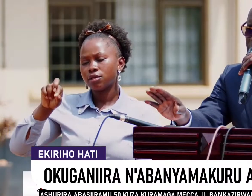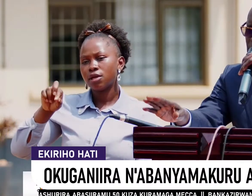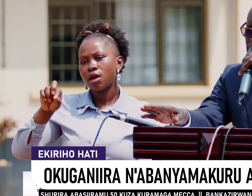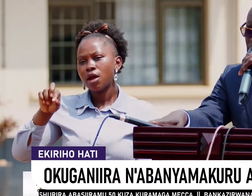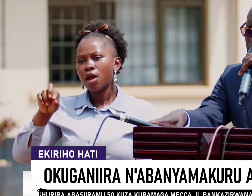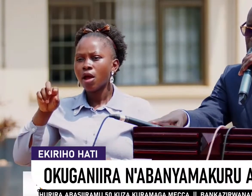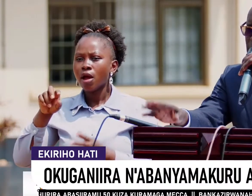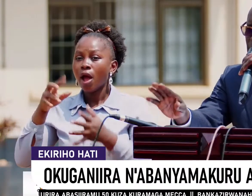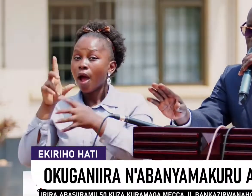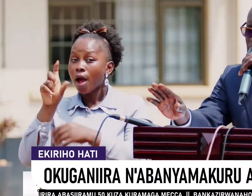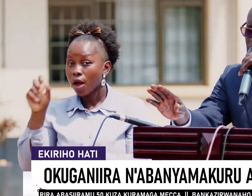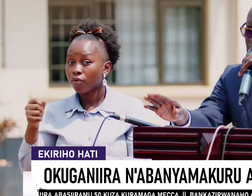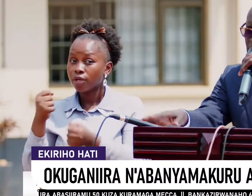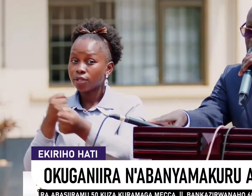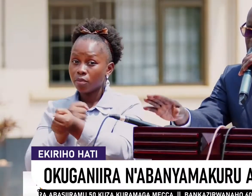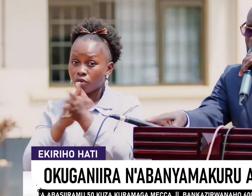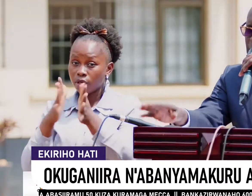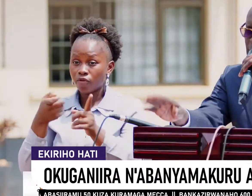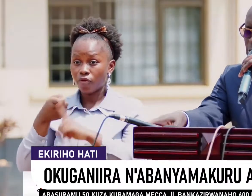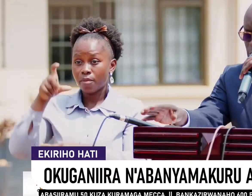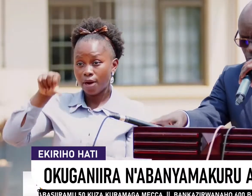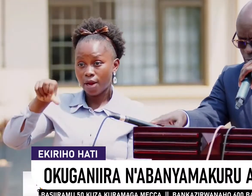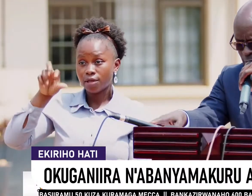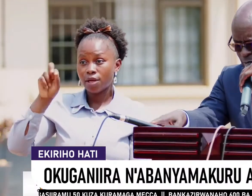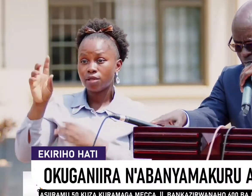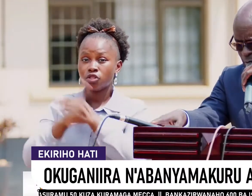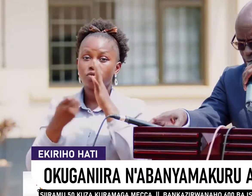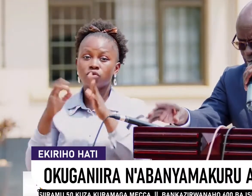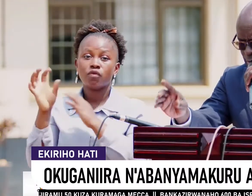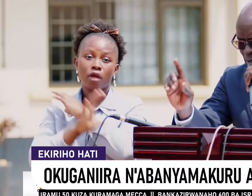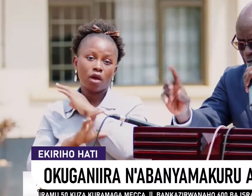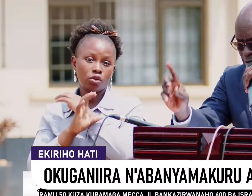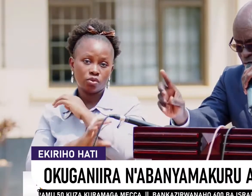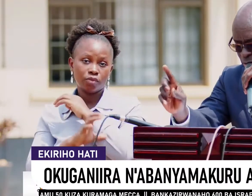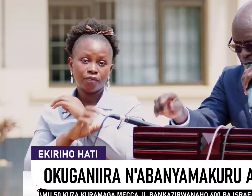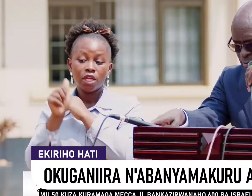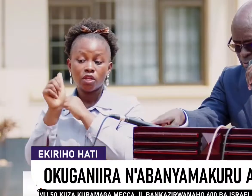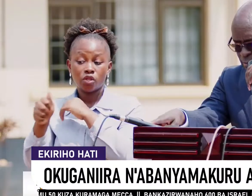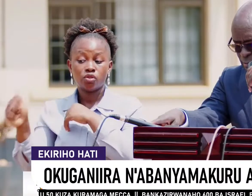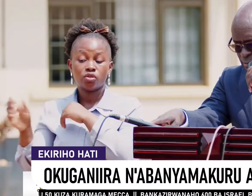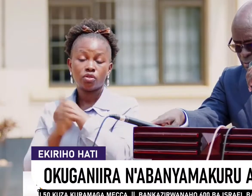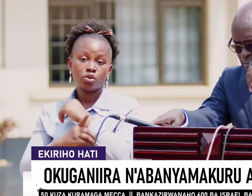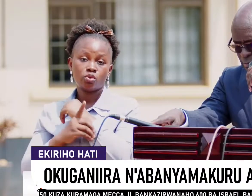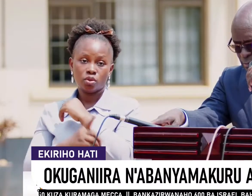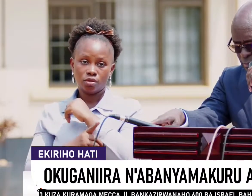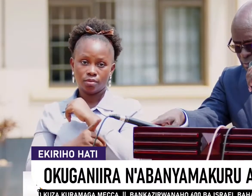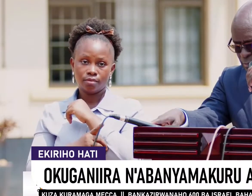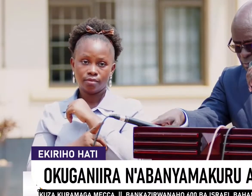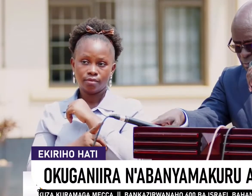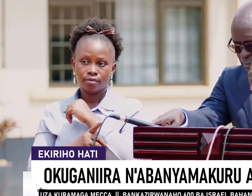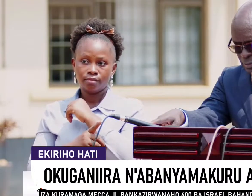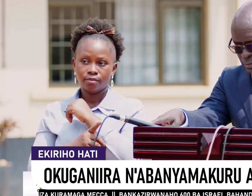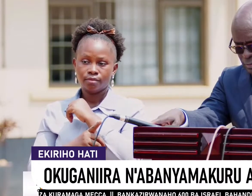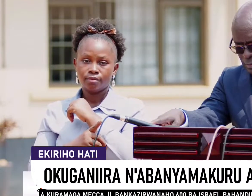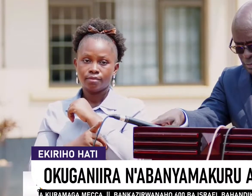100 supporters from 98 districts of the country per district.